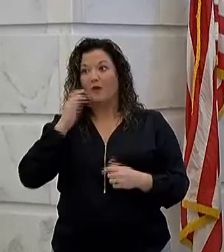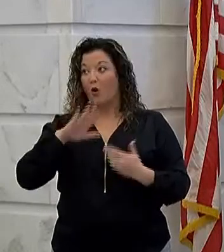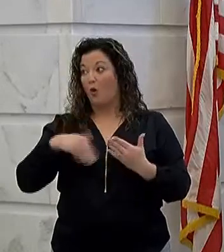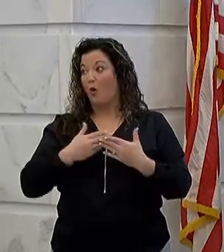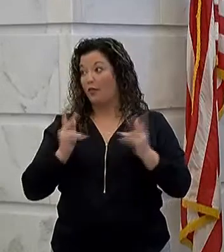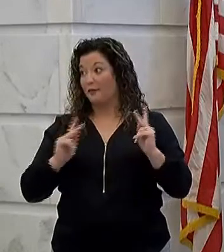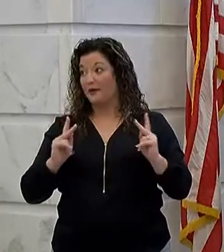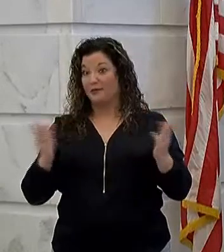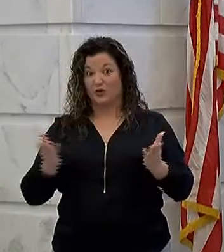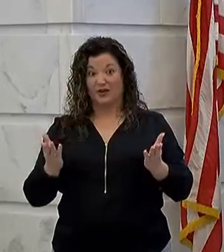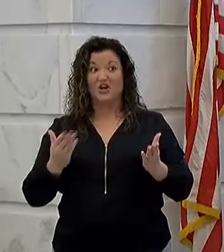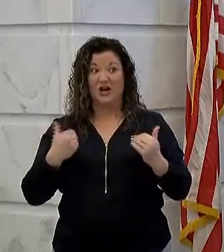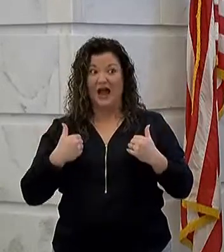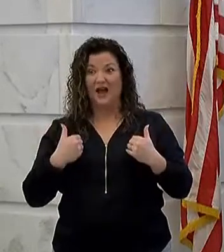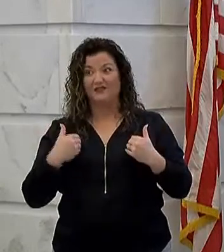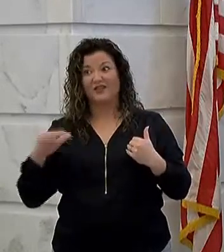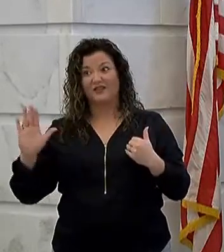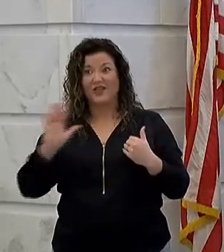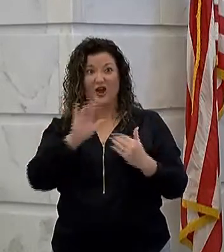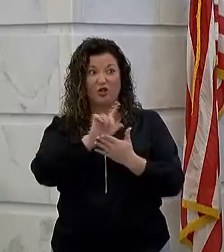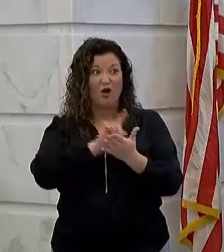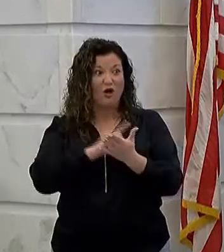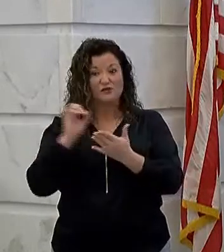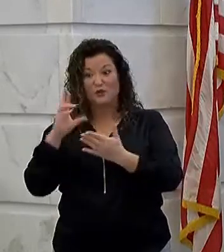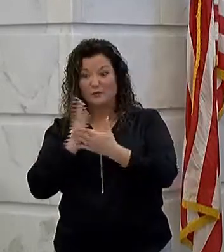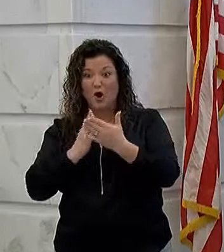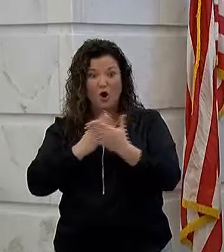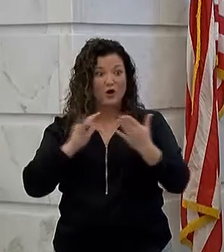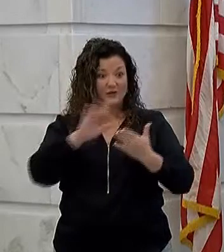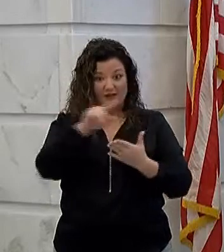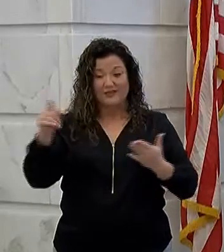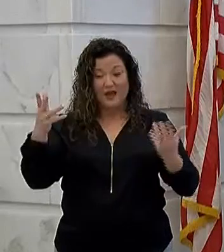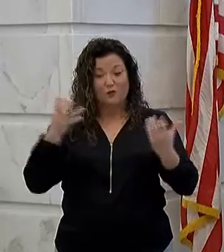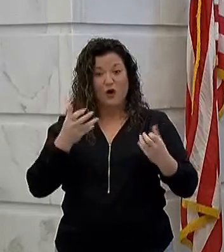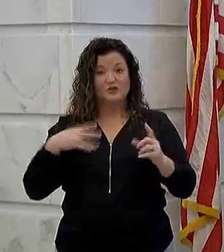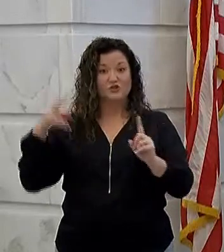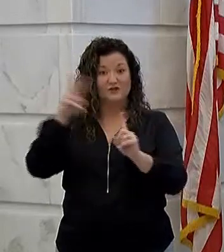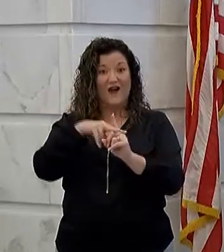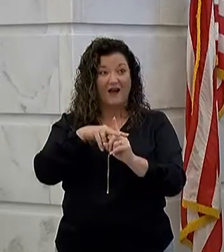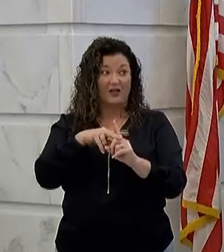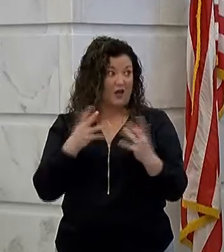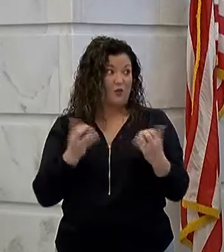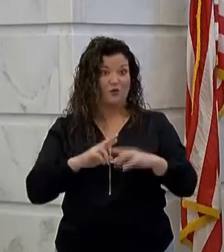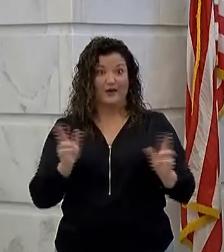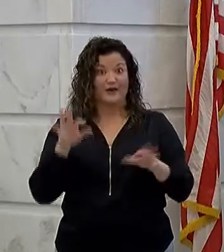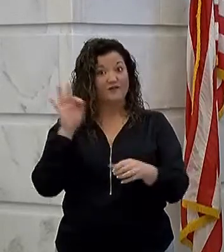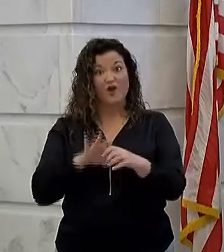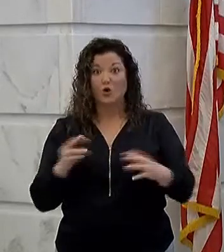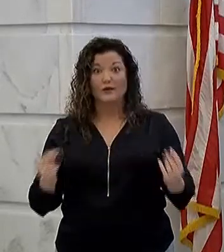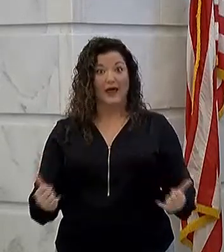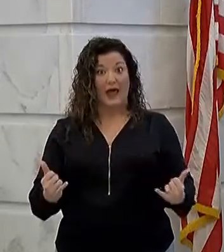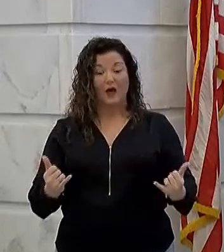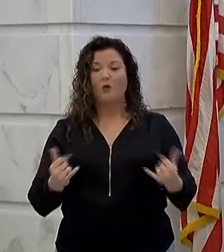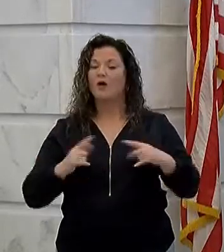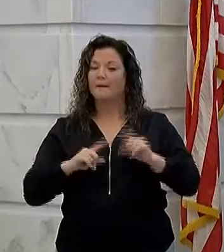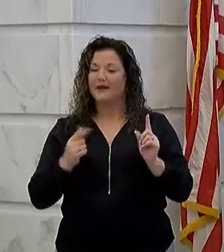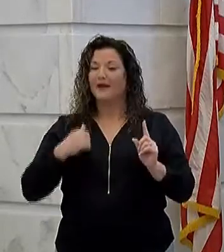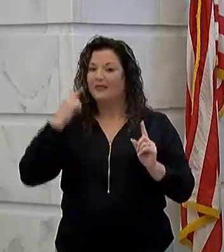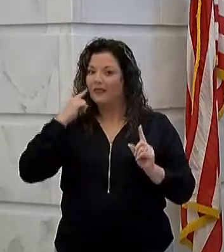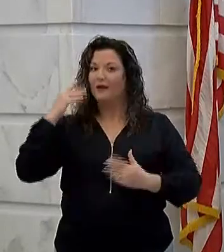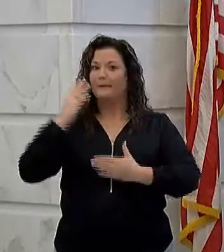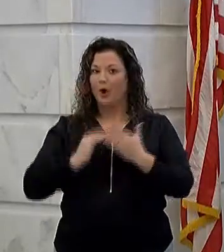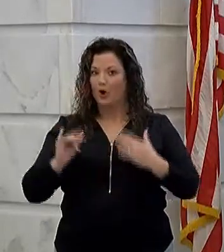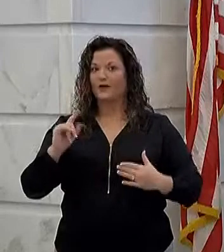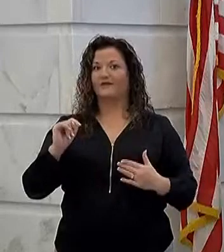here has pieces of legislation or legislation that they would like to file and would like to vote on right now. I do think that part of it,